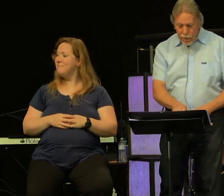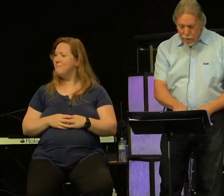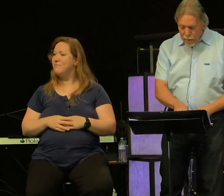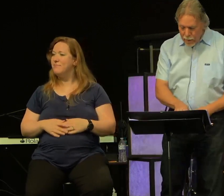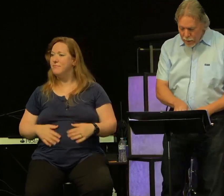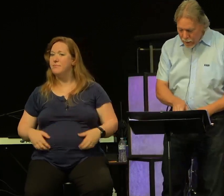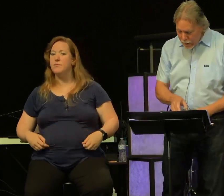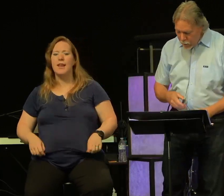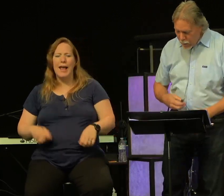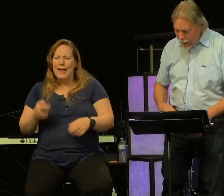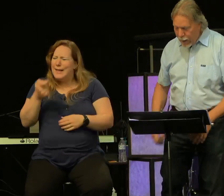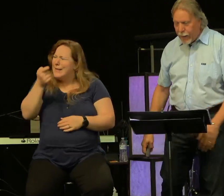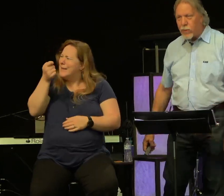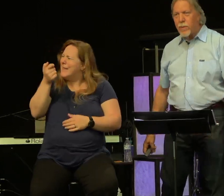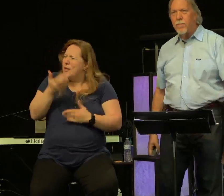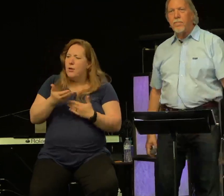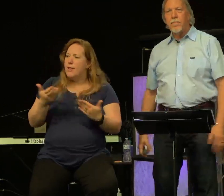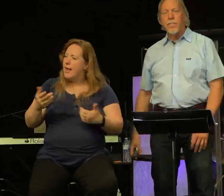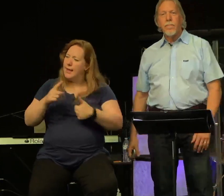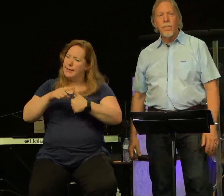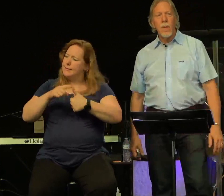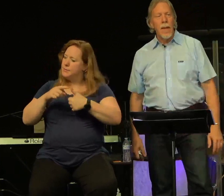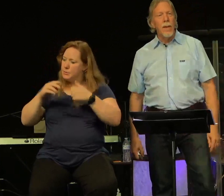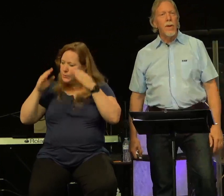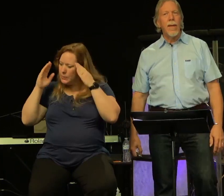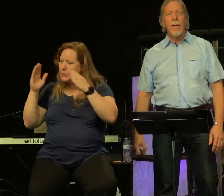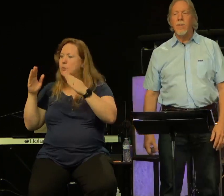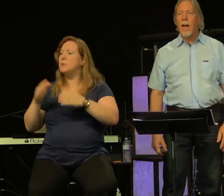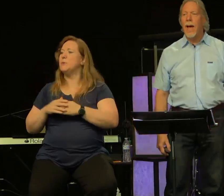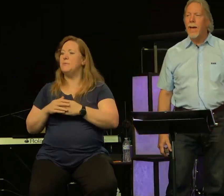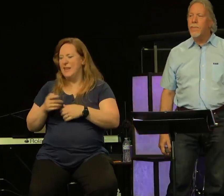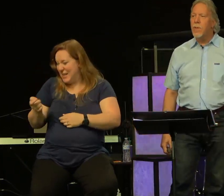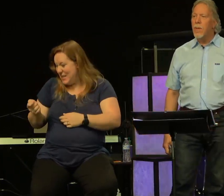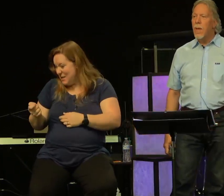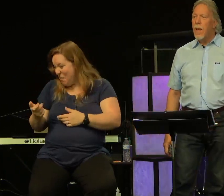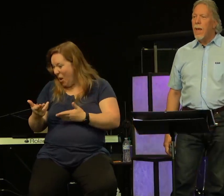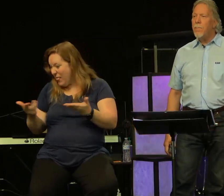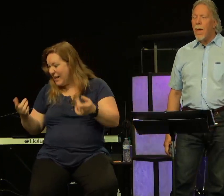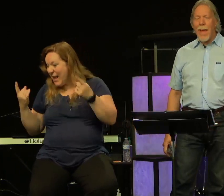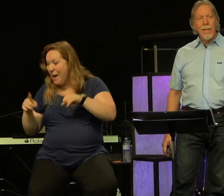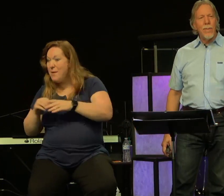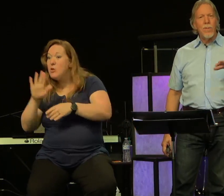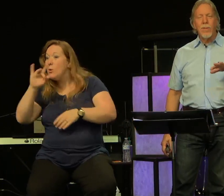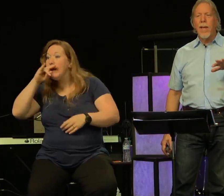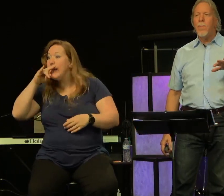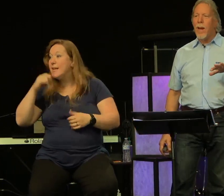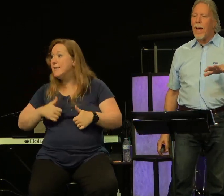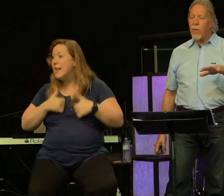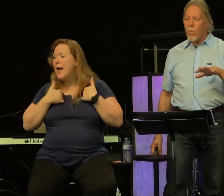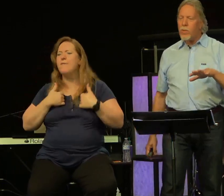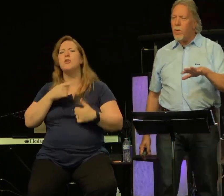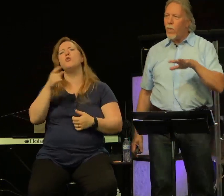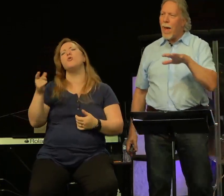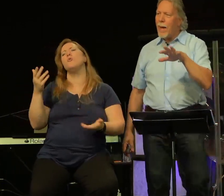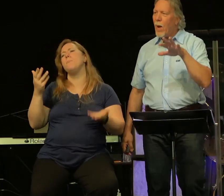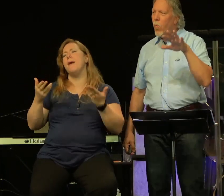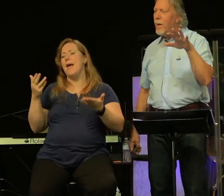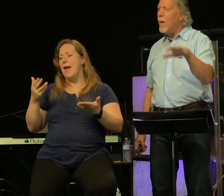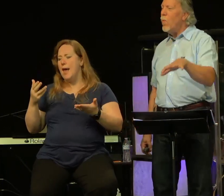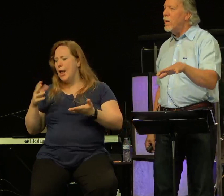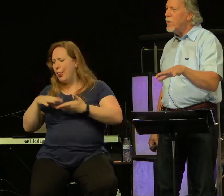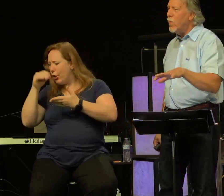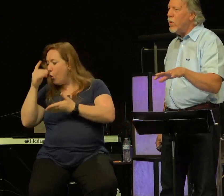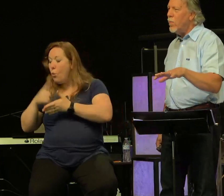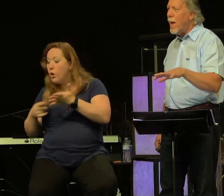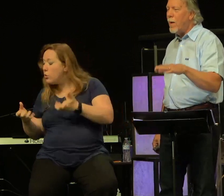Even the little things in your kids' lives. It may seem like once you find out what